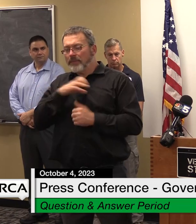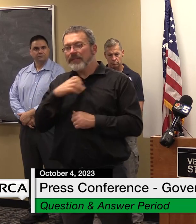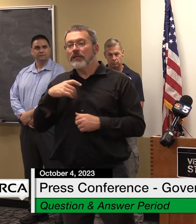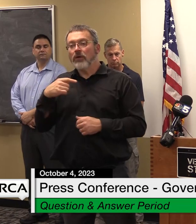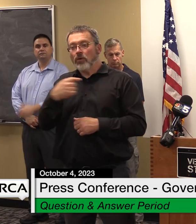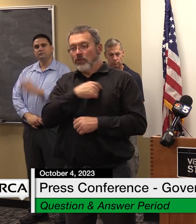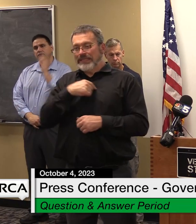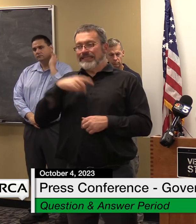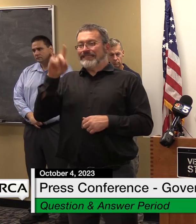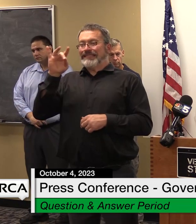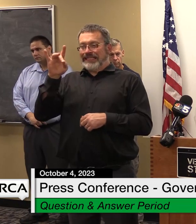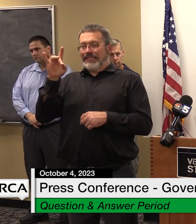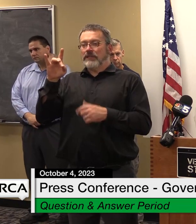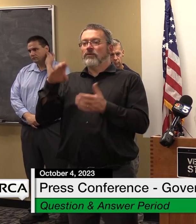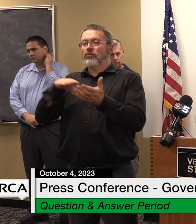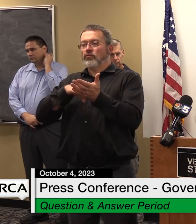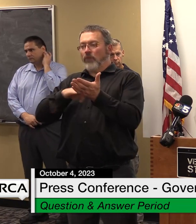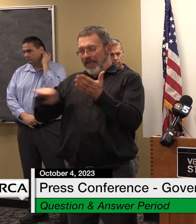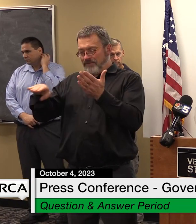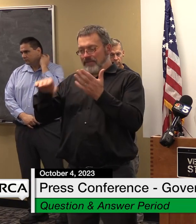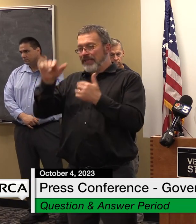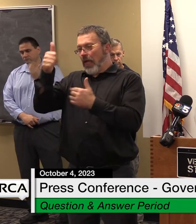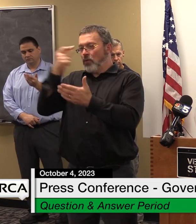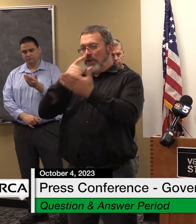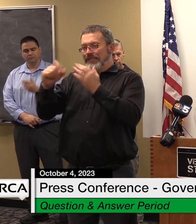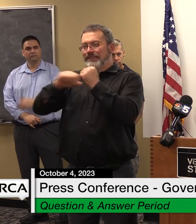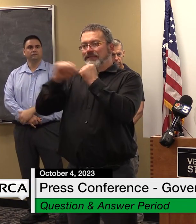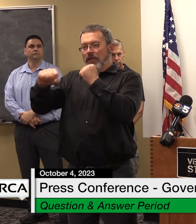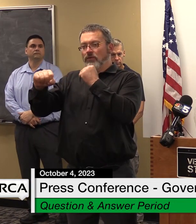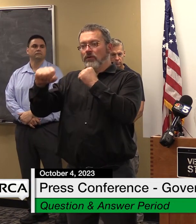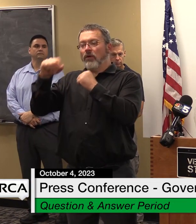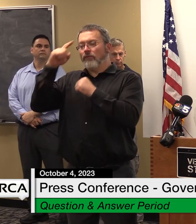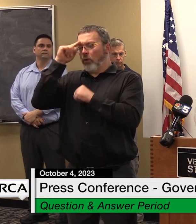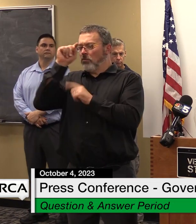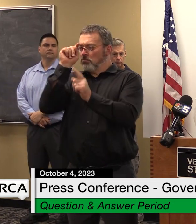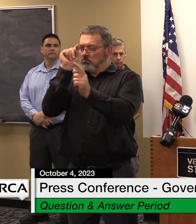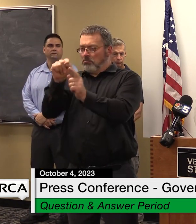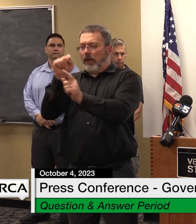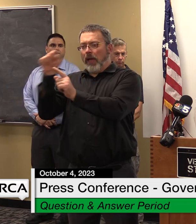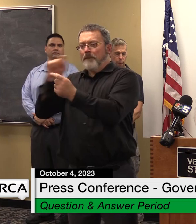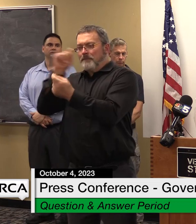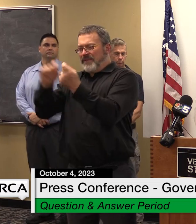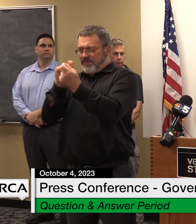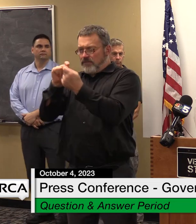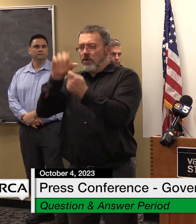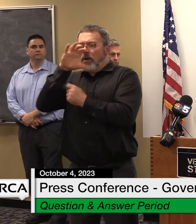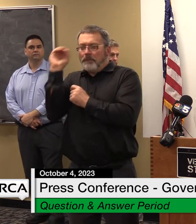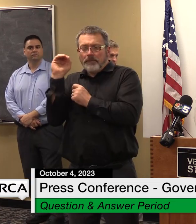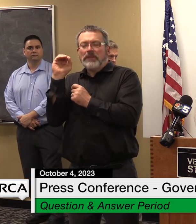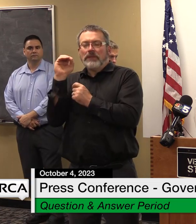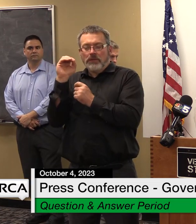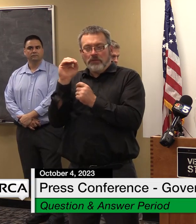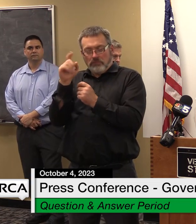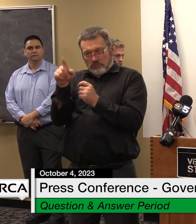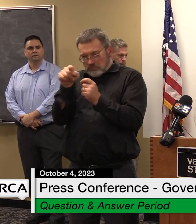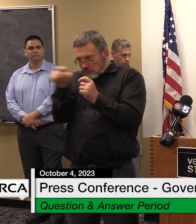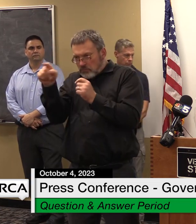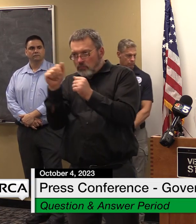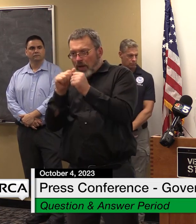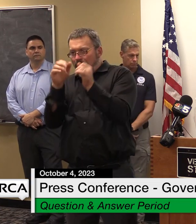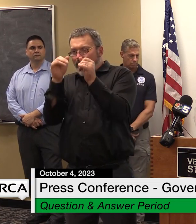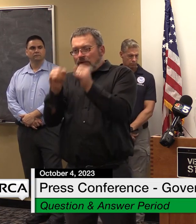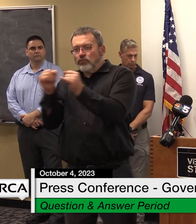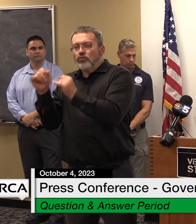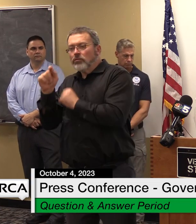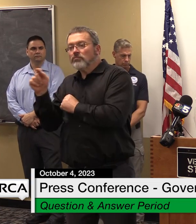10-week return to work date for a variety of companies on a case-by-case basis. Basically, for the reasons